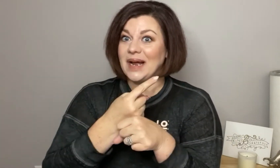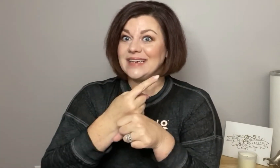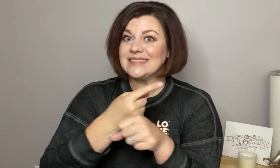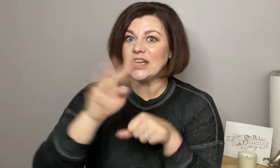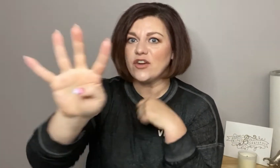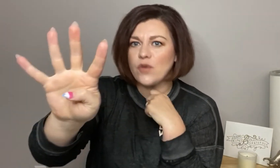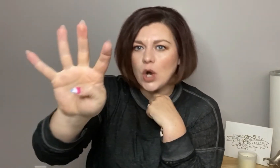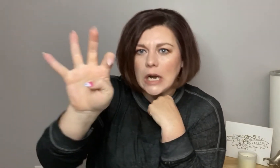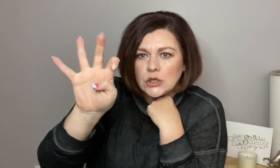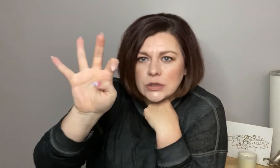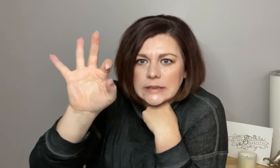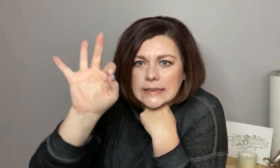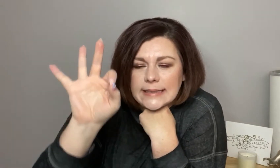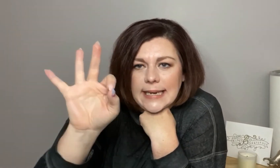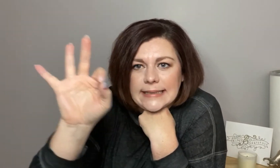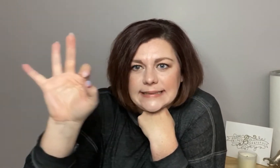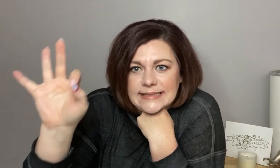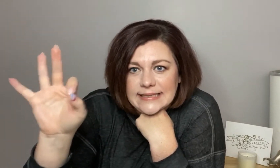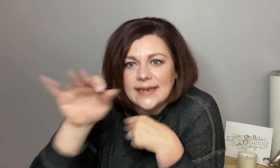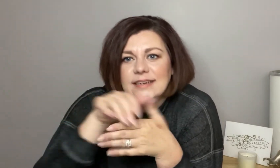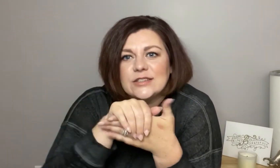$499. I did, in fact, say